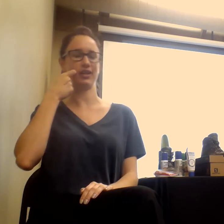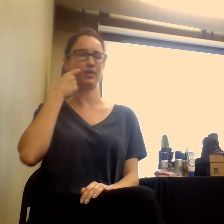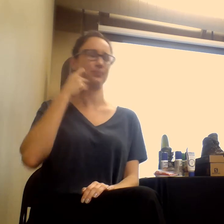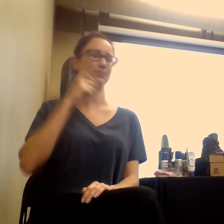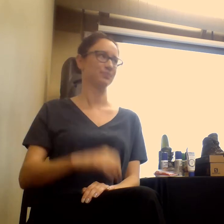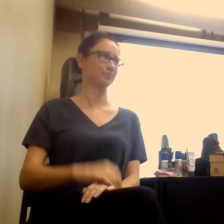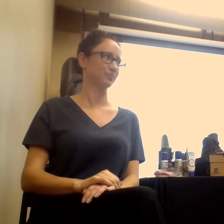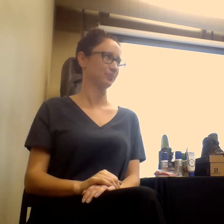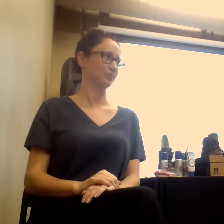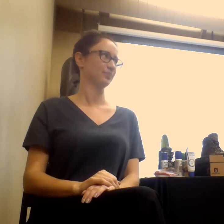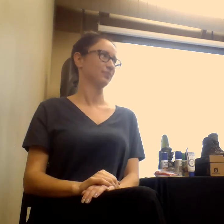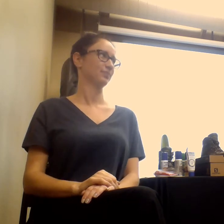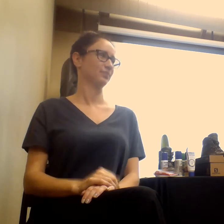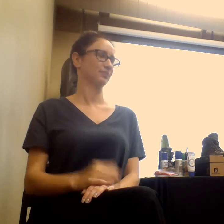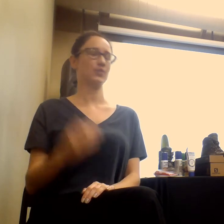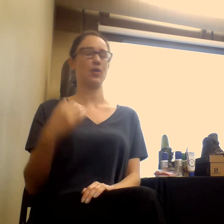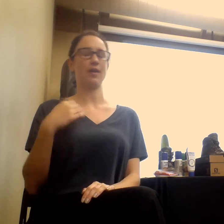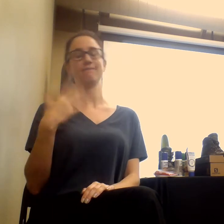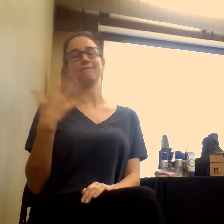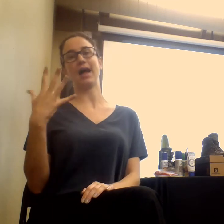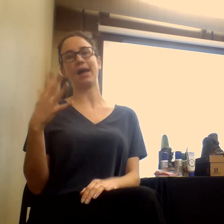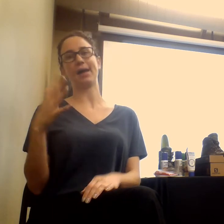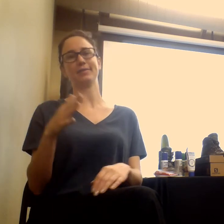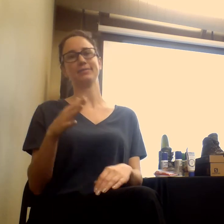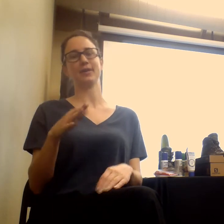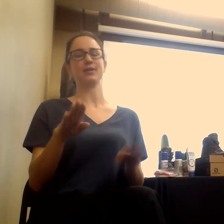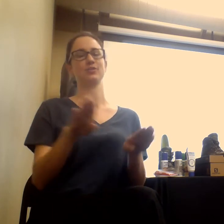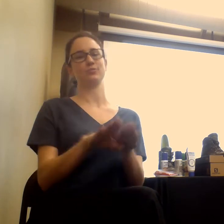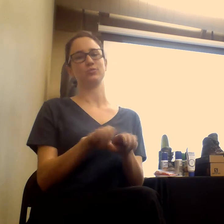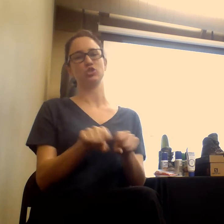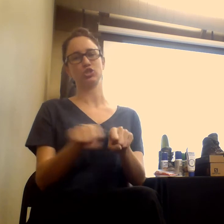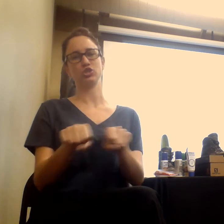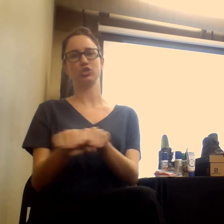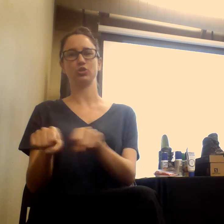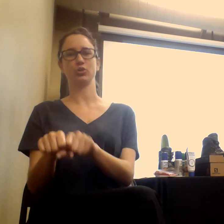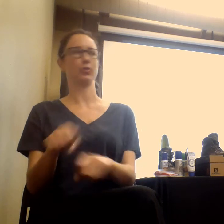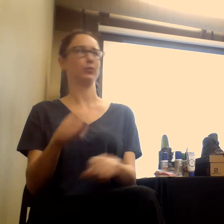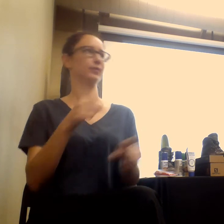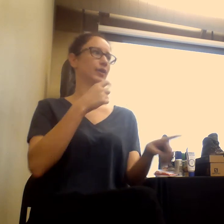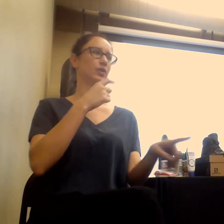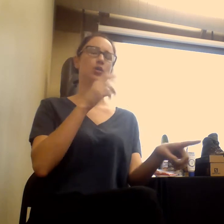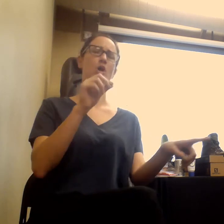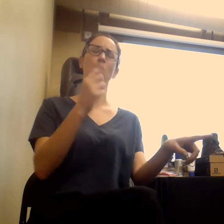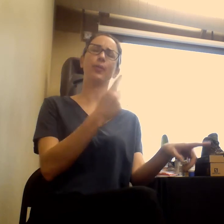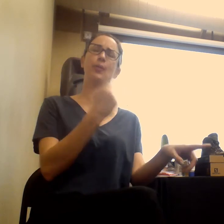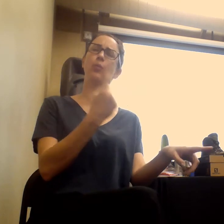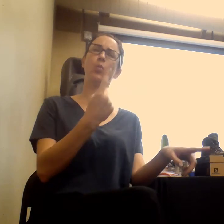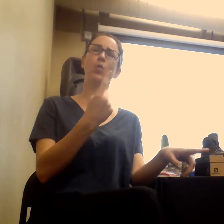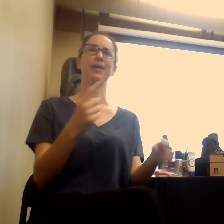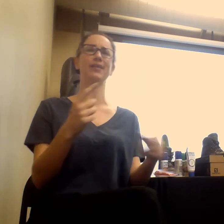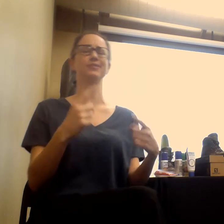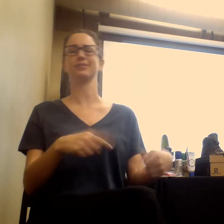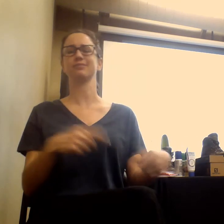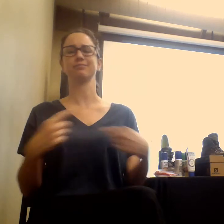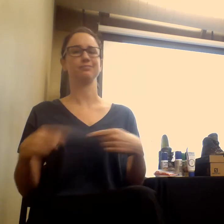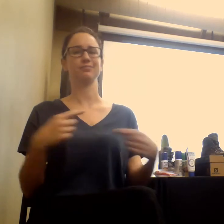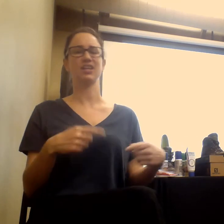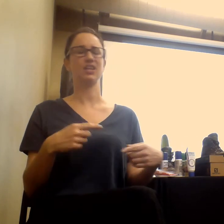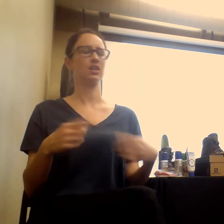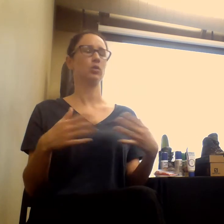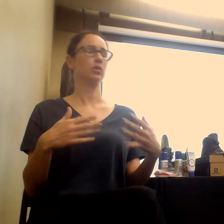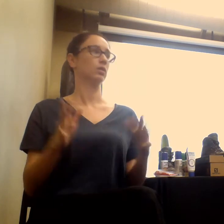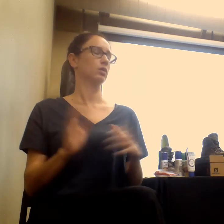shoes. He goes, yeah, but only one. It's like, no. And so there's a big debate about that. But anyways, you may want to go to something like this. Some